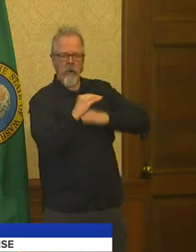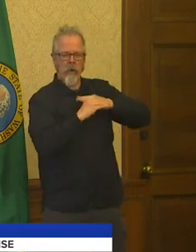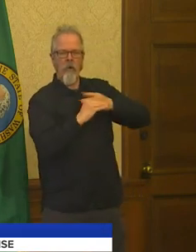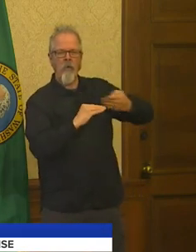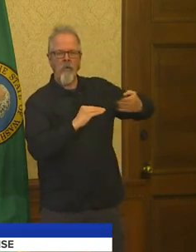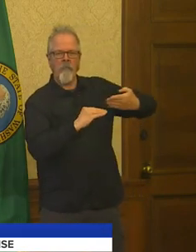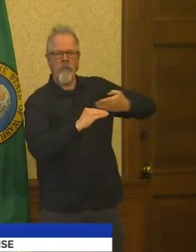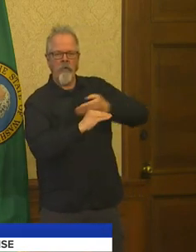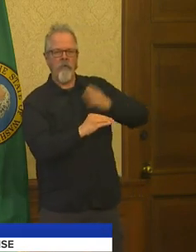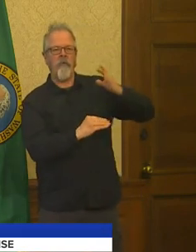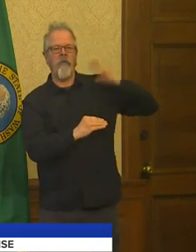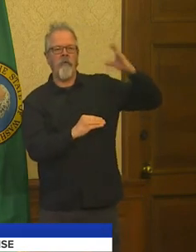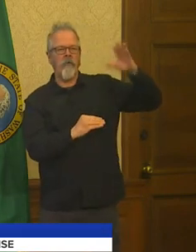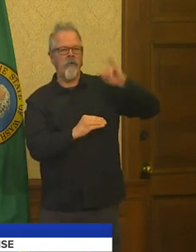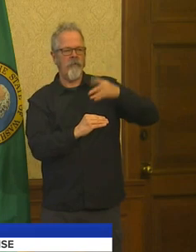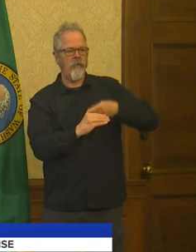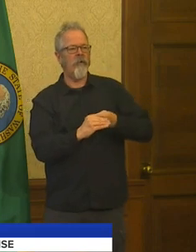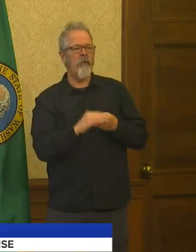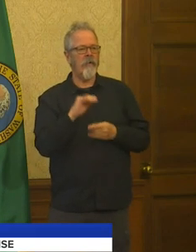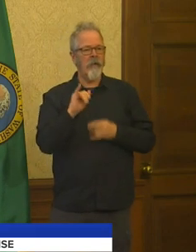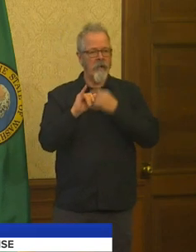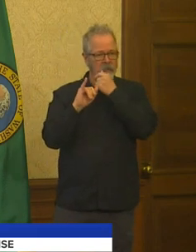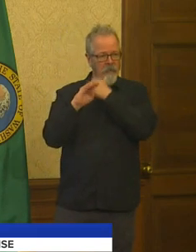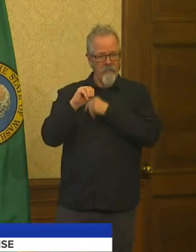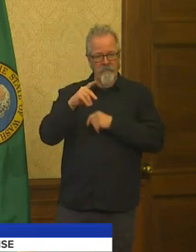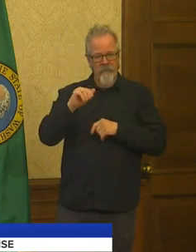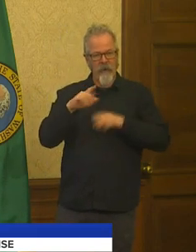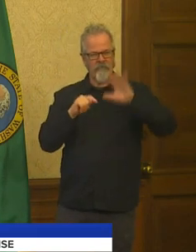folks to try to make sure that we can get some relief.